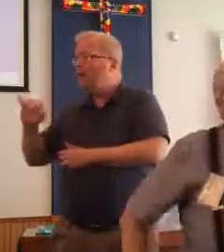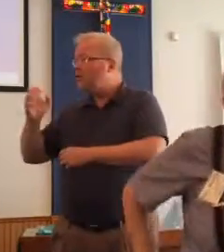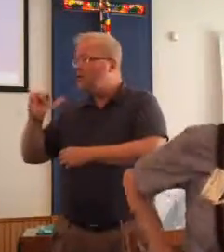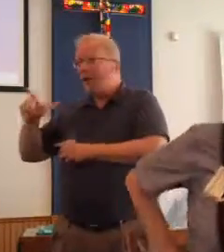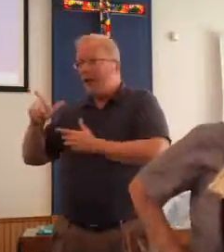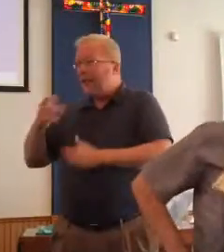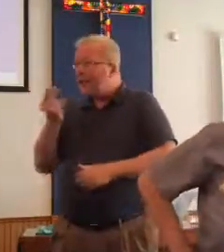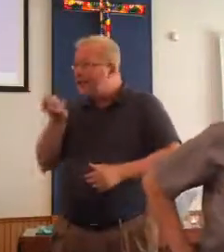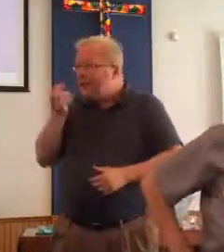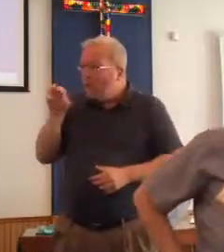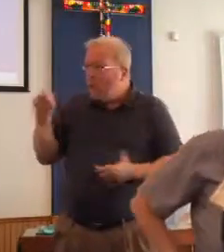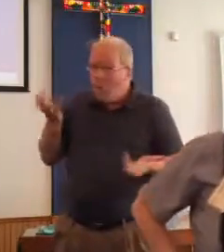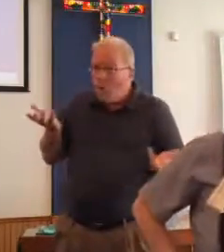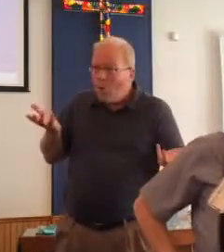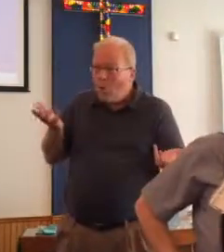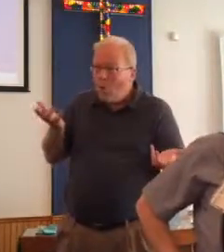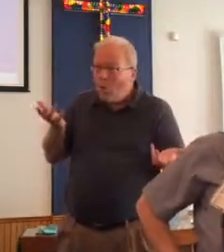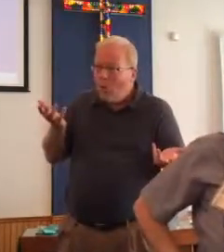Well,